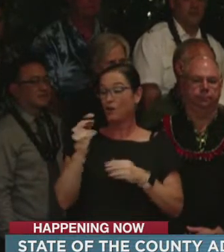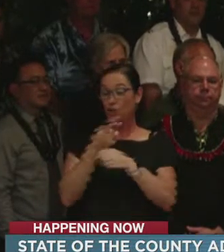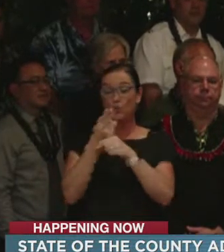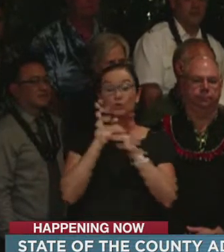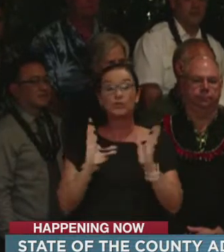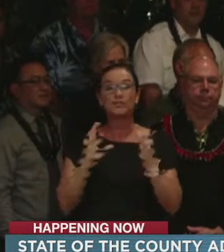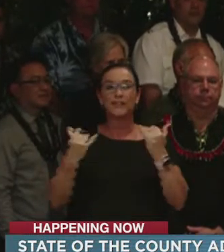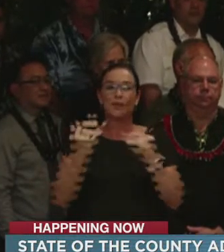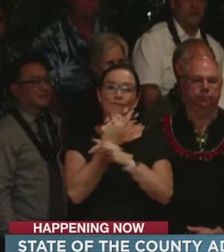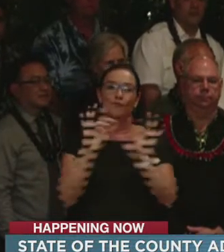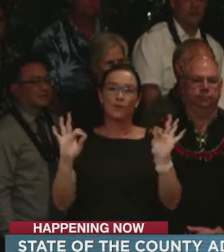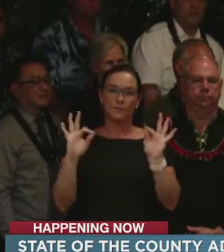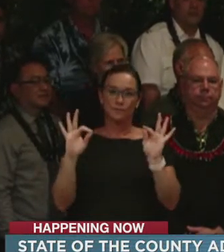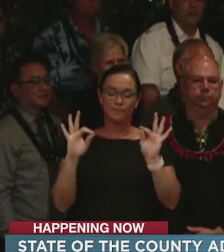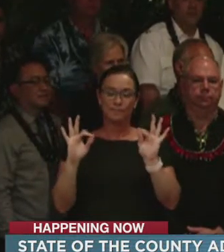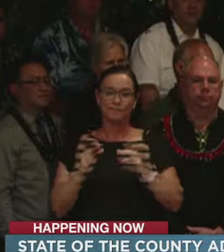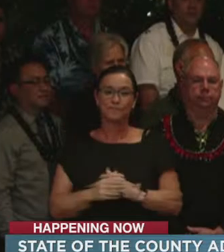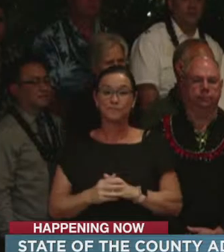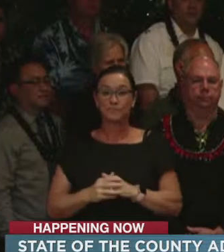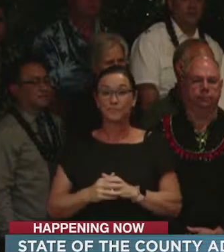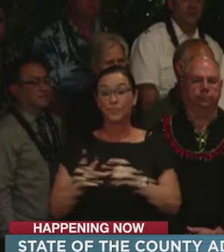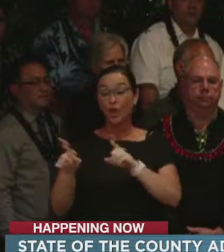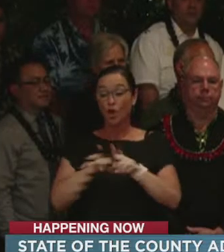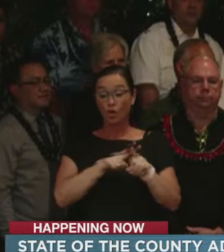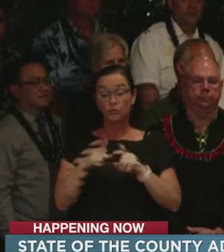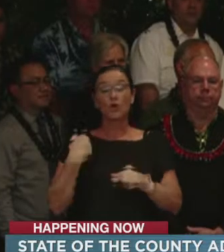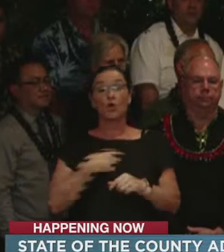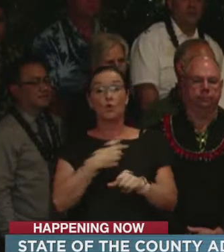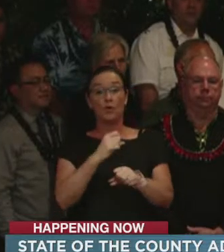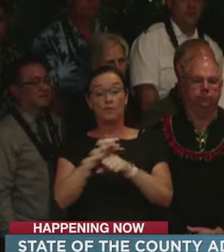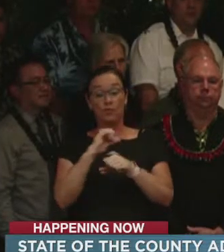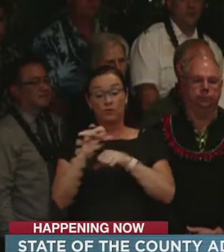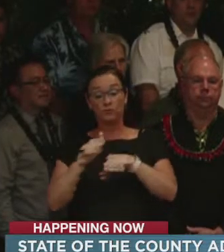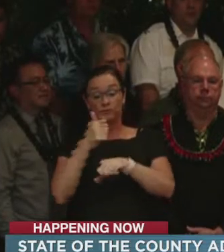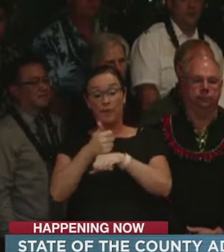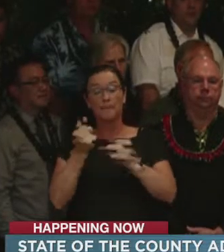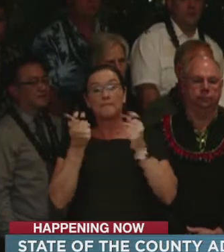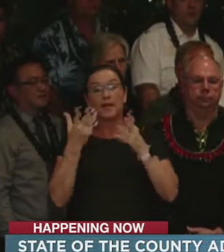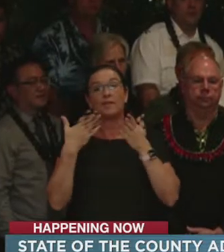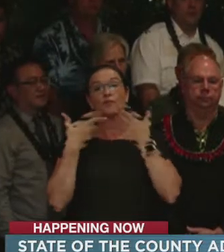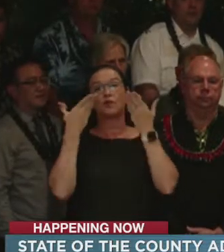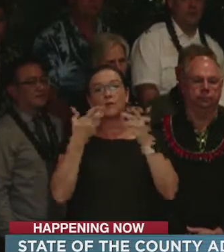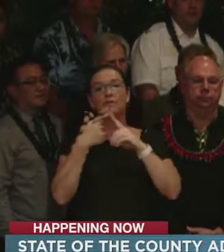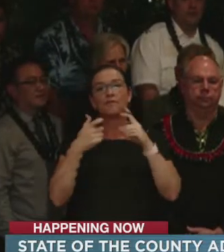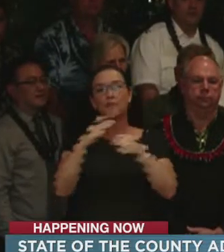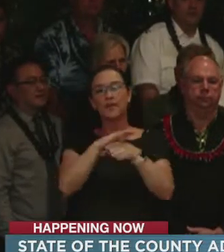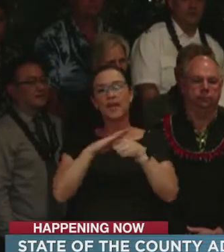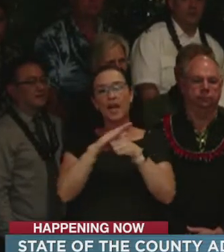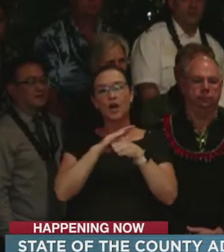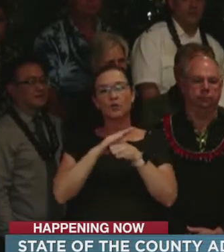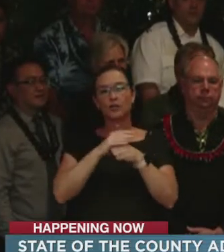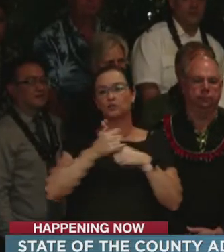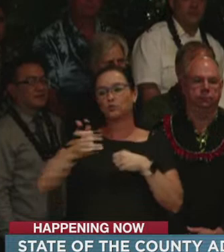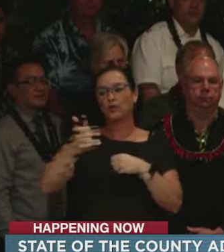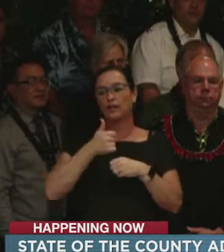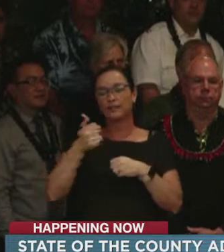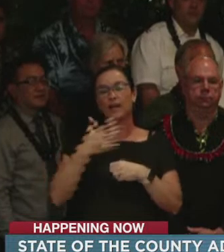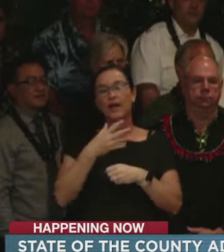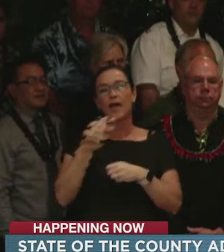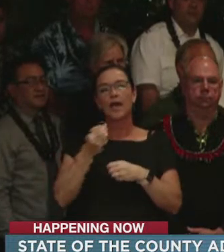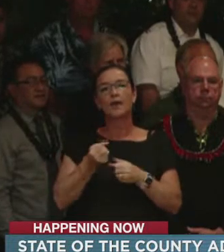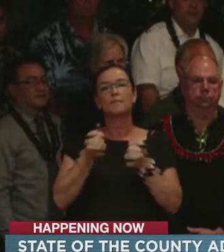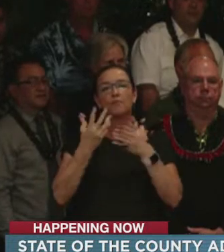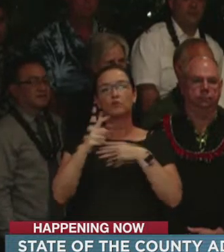free. In addition, we've worked to implement many of the recommendations of the county's transit and multimodal